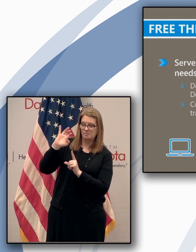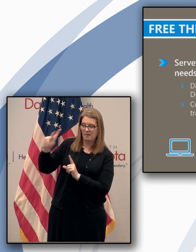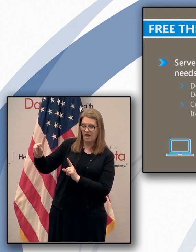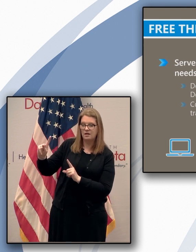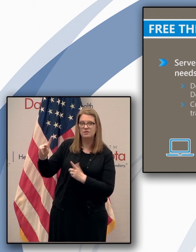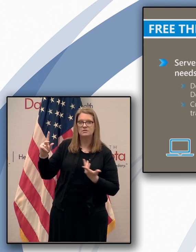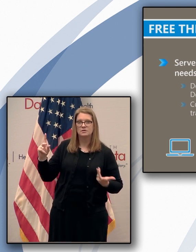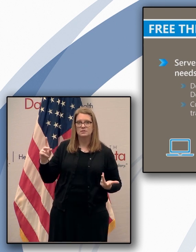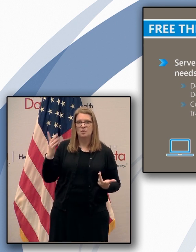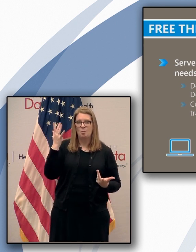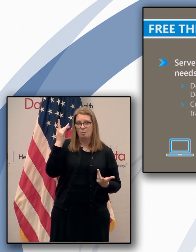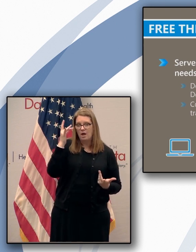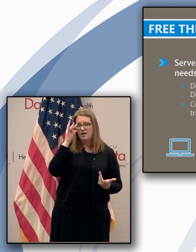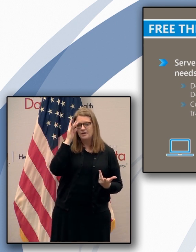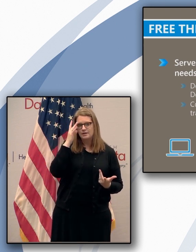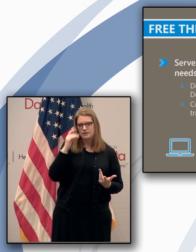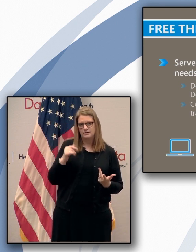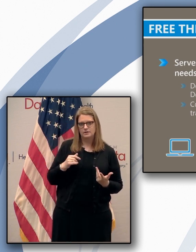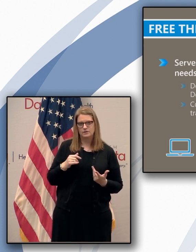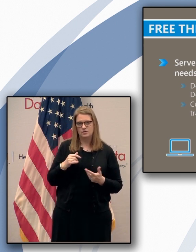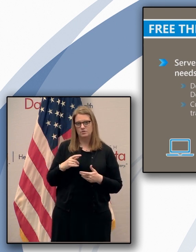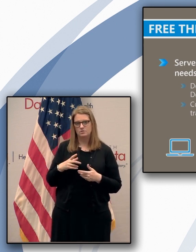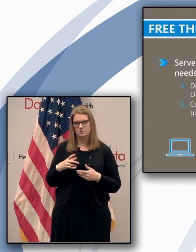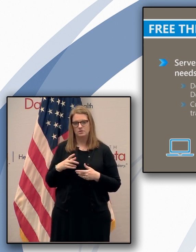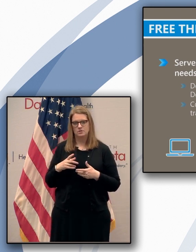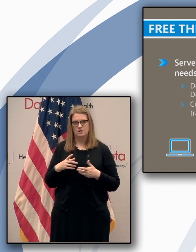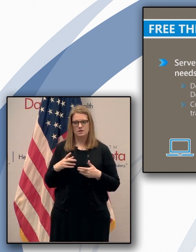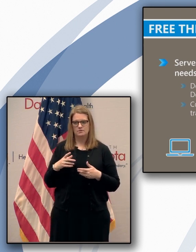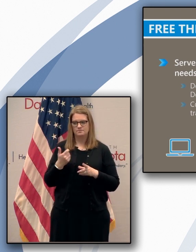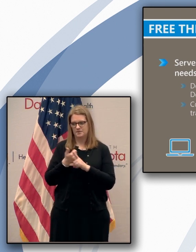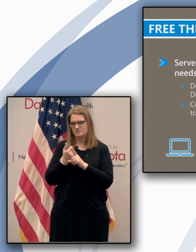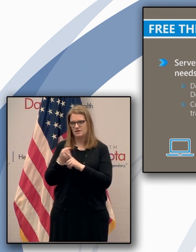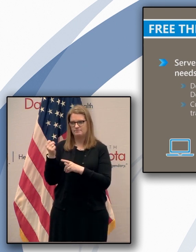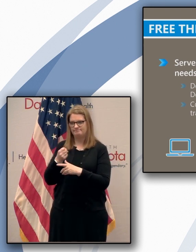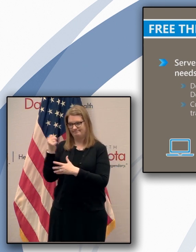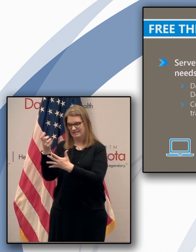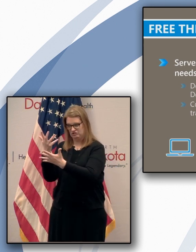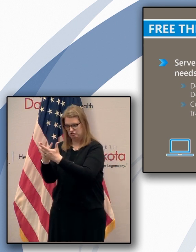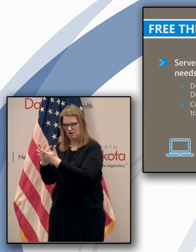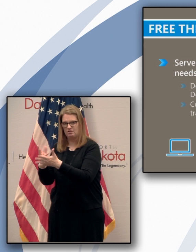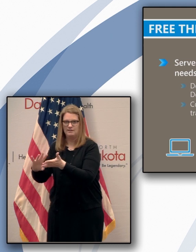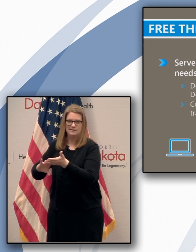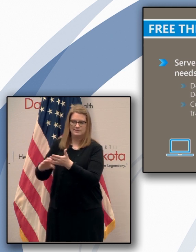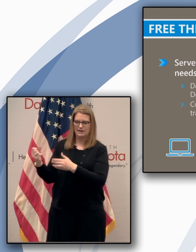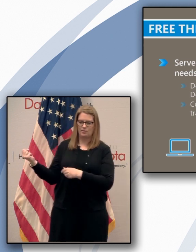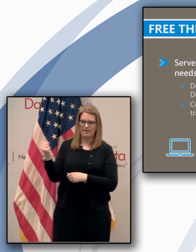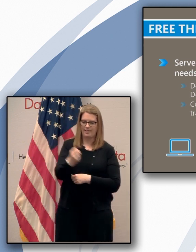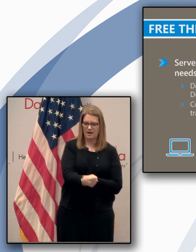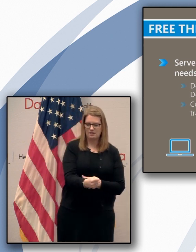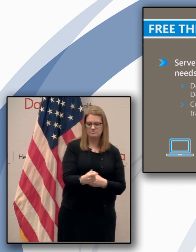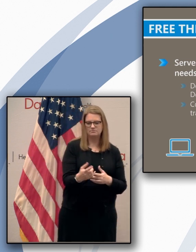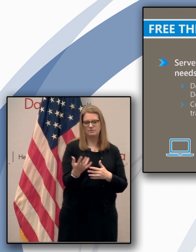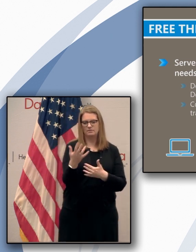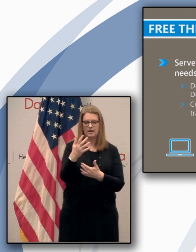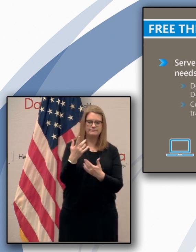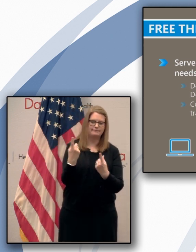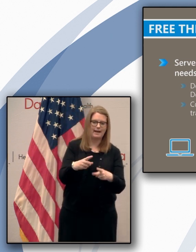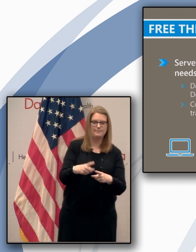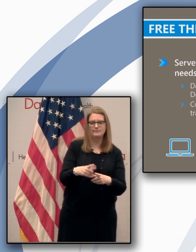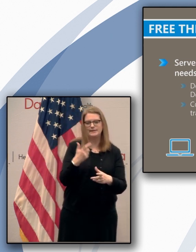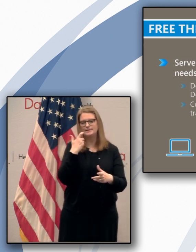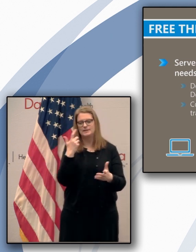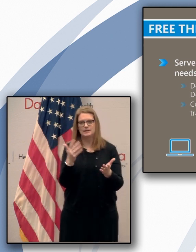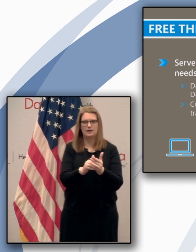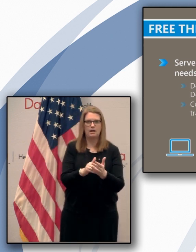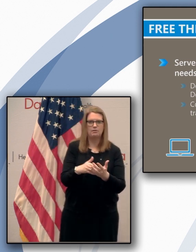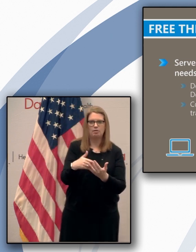because of a infringement or crime related to their addiction, it's much more cost effective